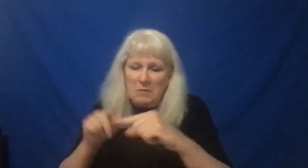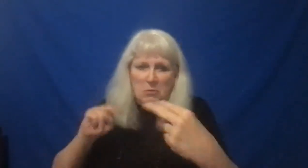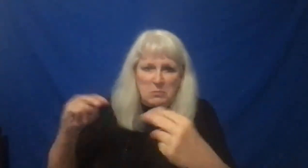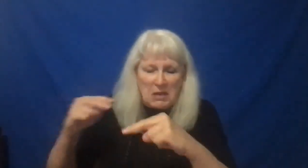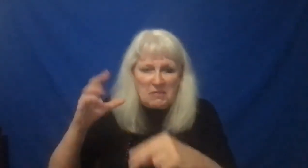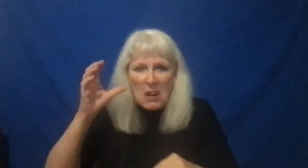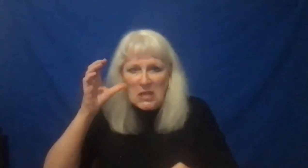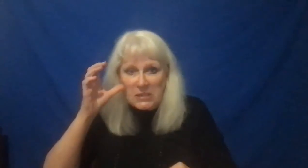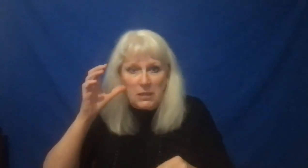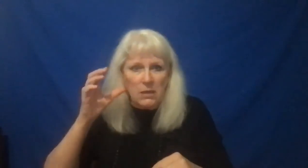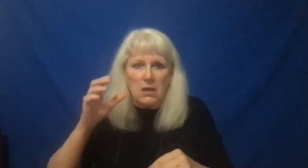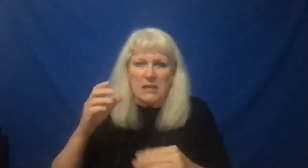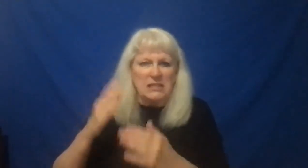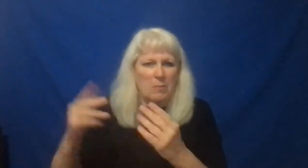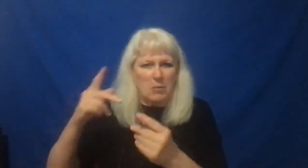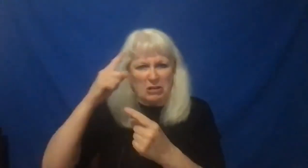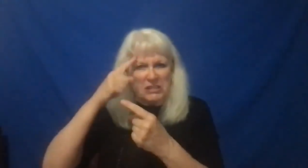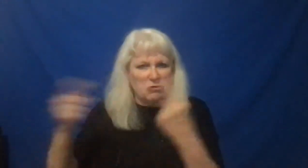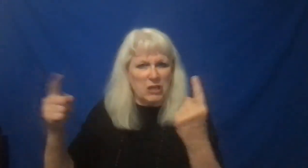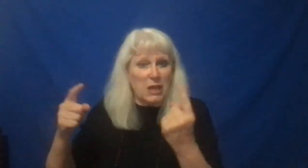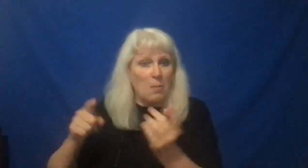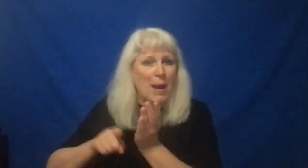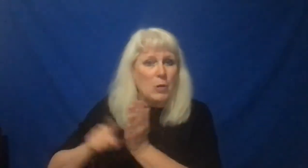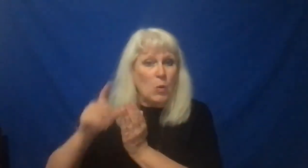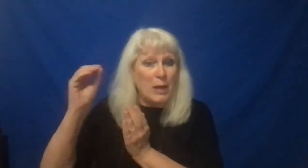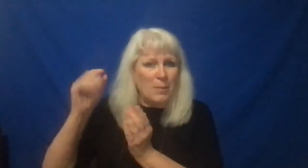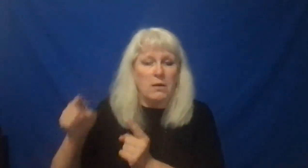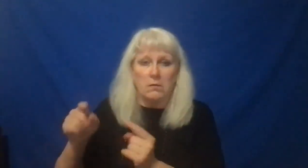minority opinion. It's worth all of that. It's worth all of that.